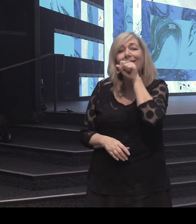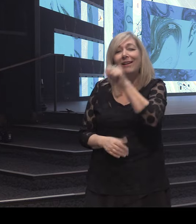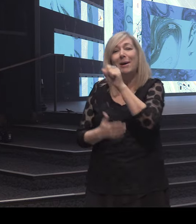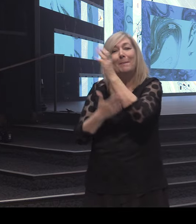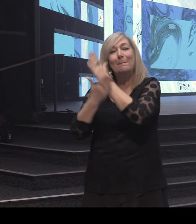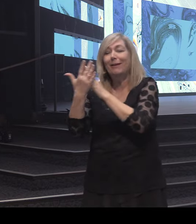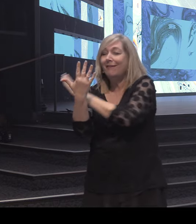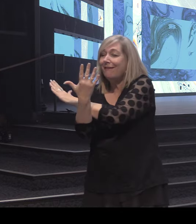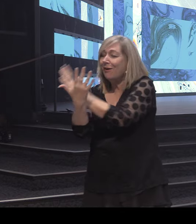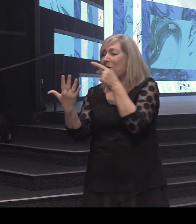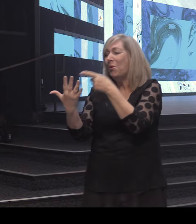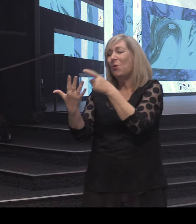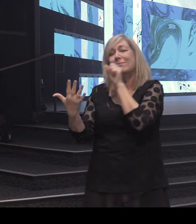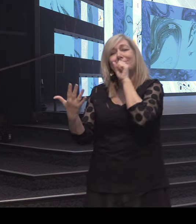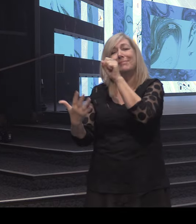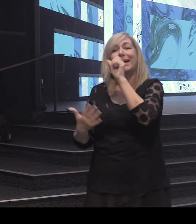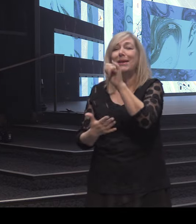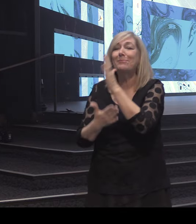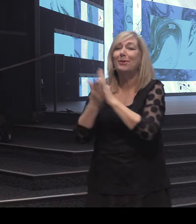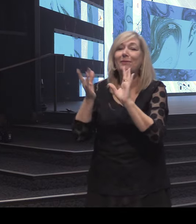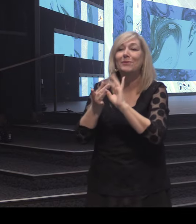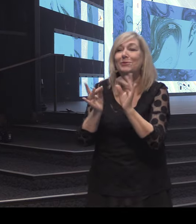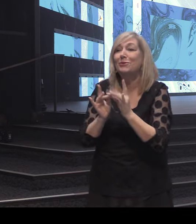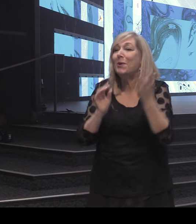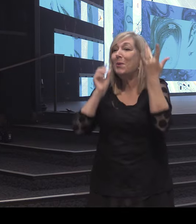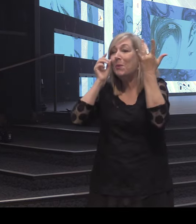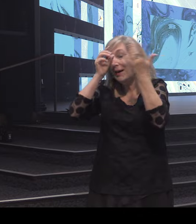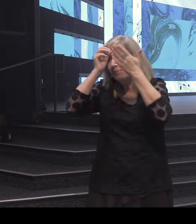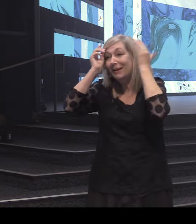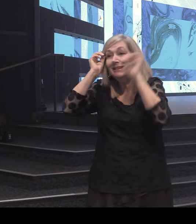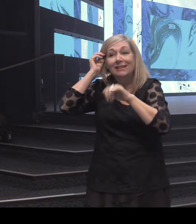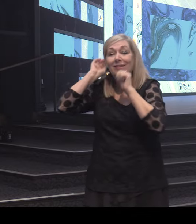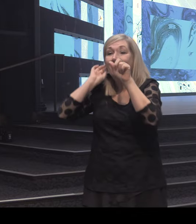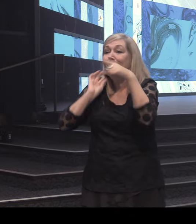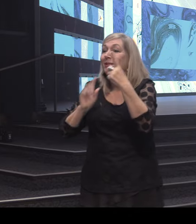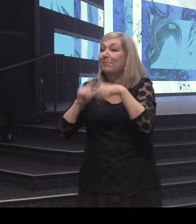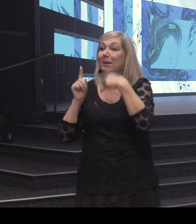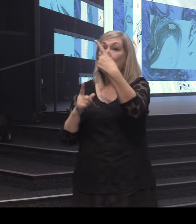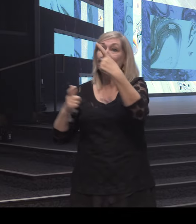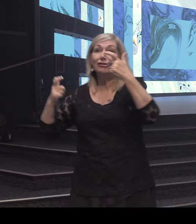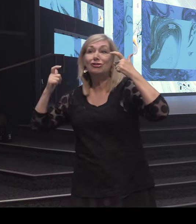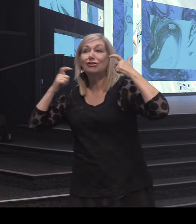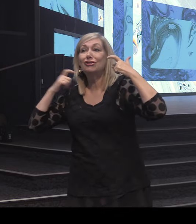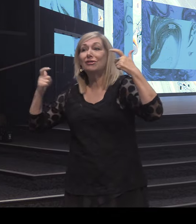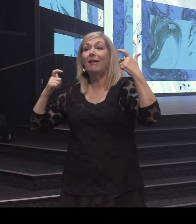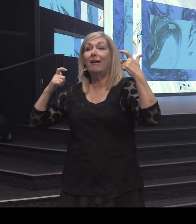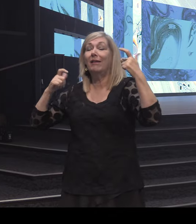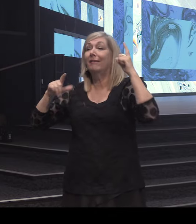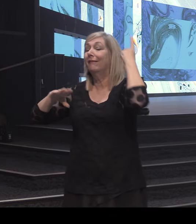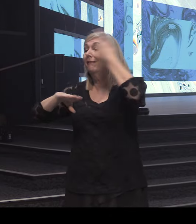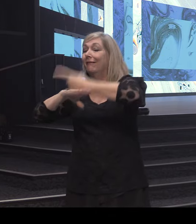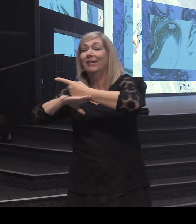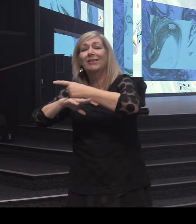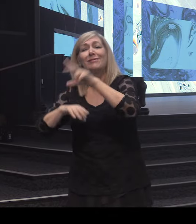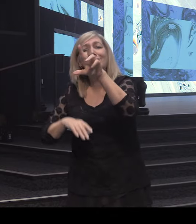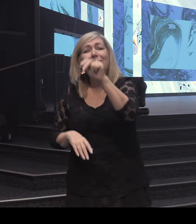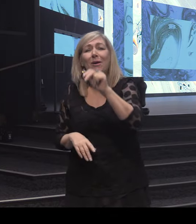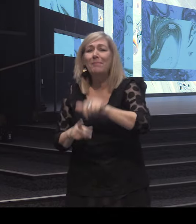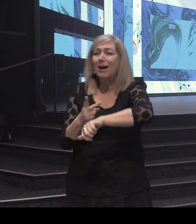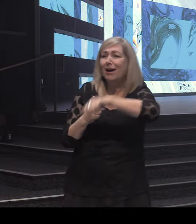of the whole story. Because this story, my friend, is not just about one giant falling to the ground. It's about